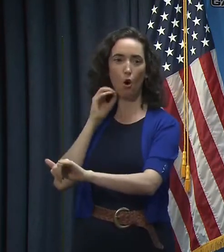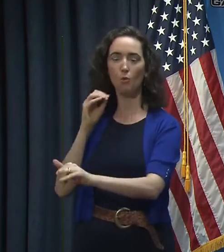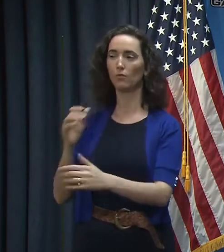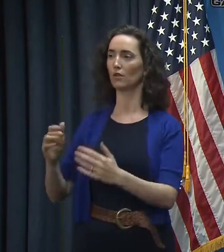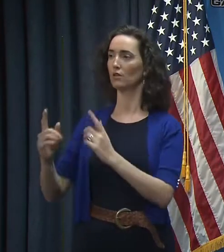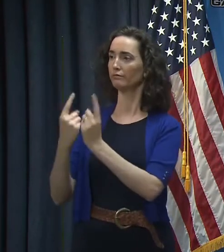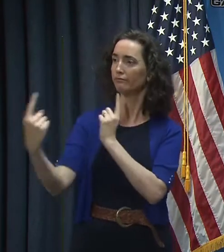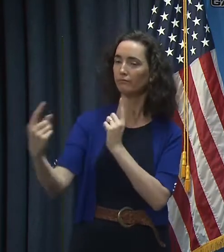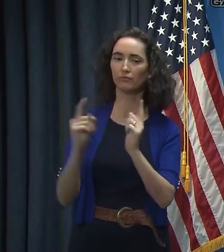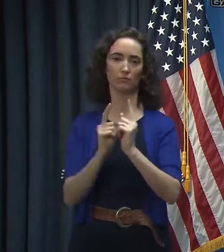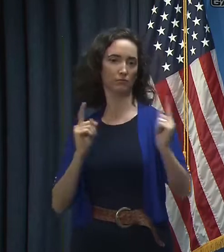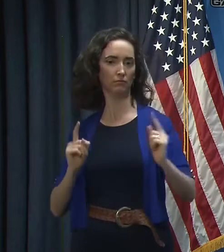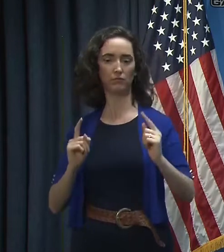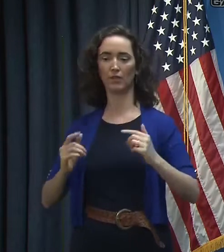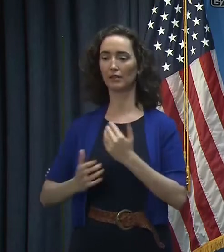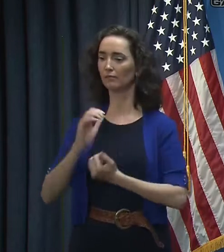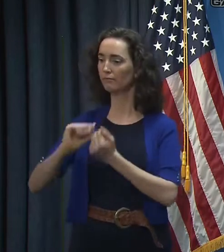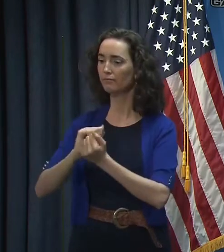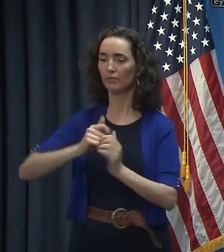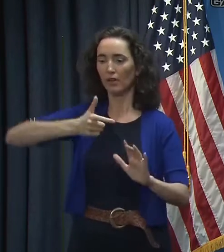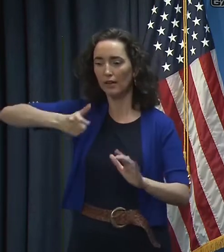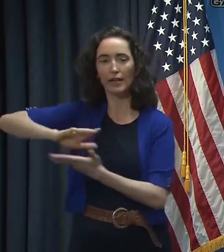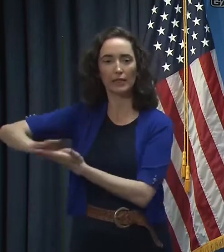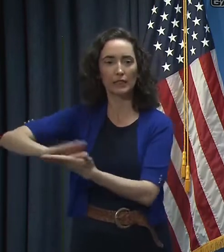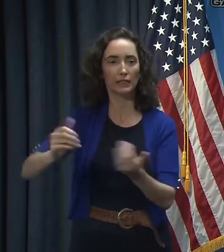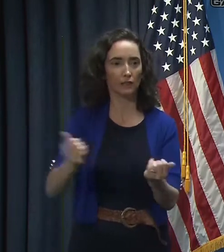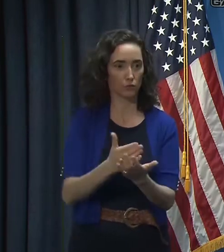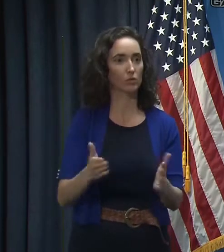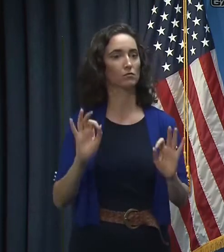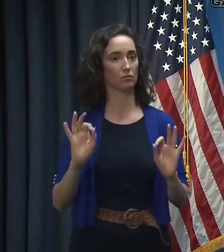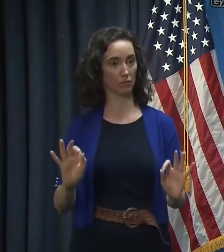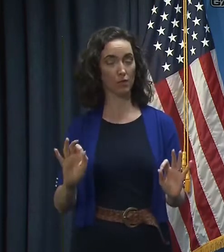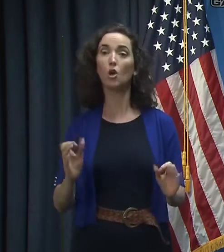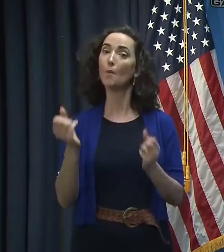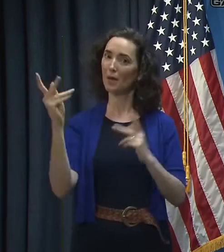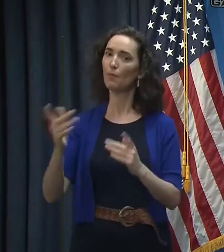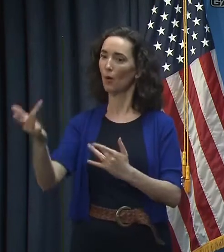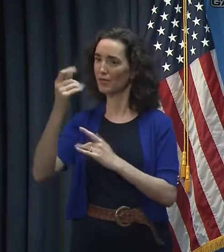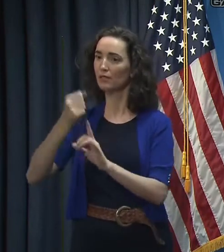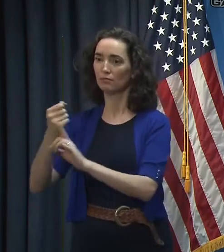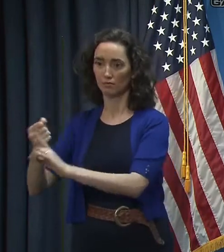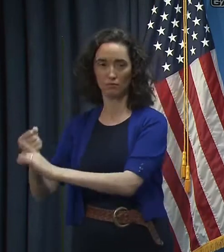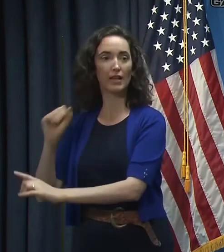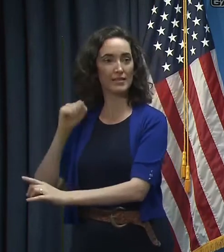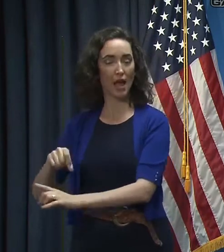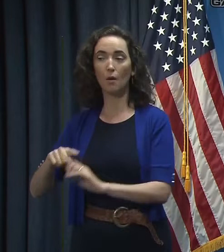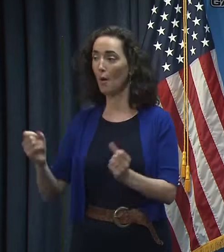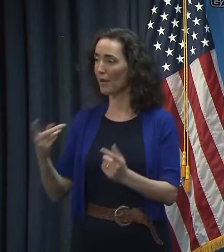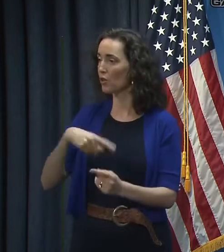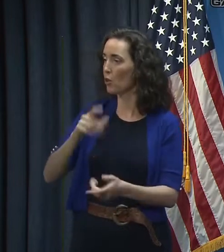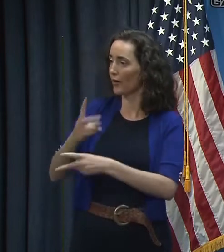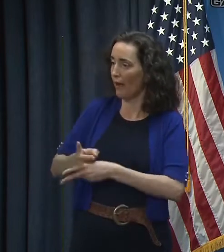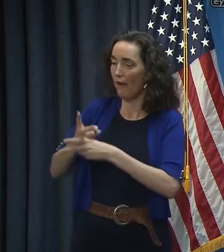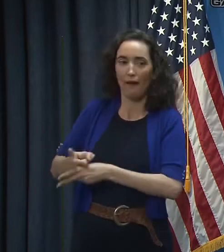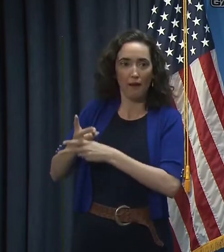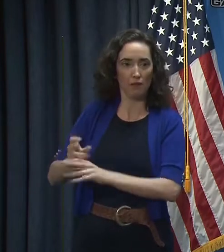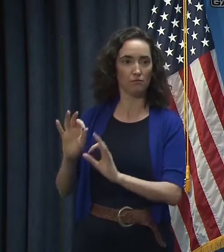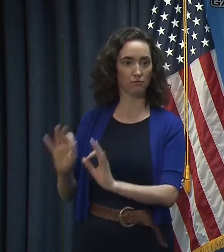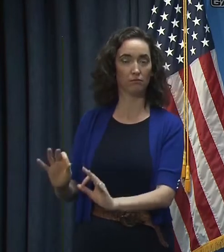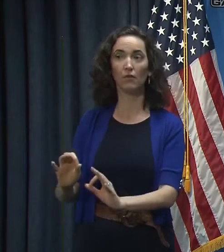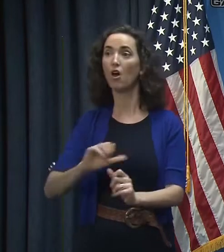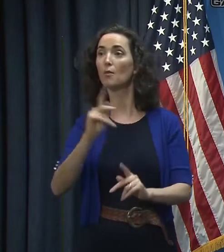There were a lot of people who did get sick, but they were able to get the care that they needed. And many other people didn't